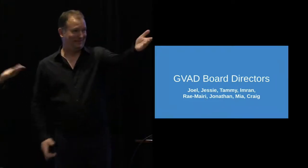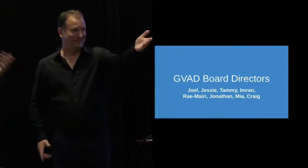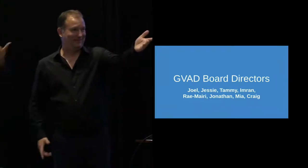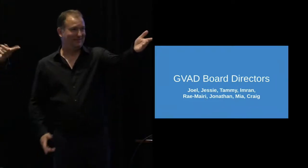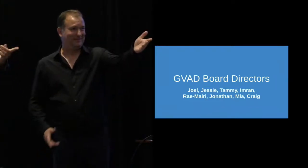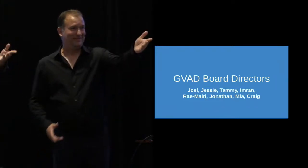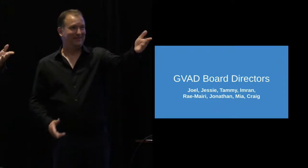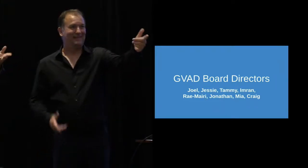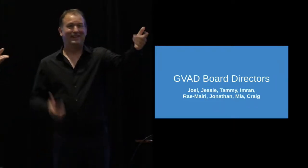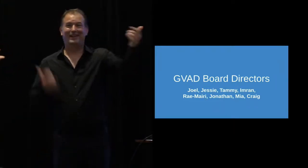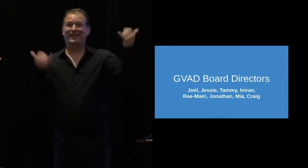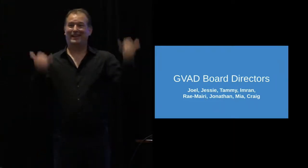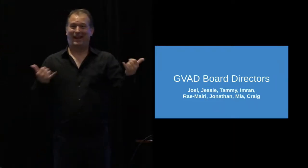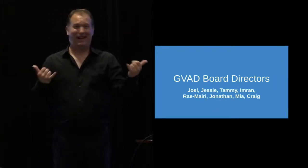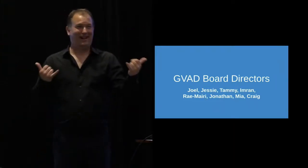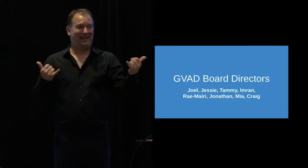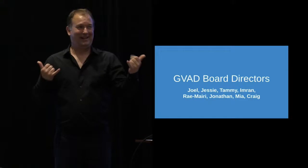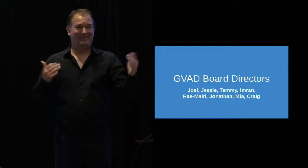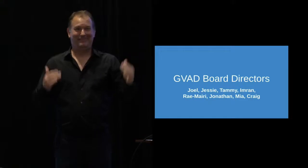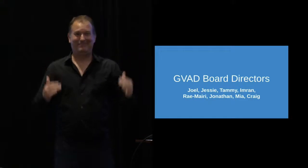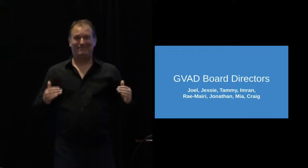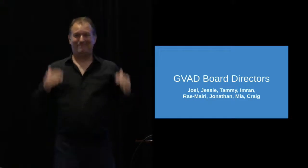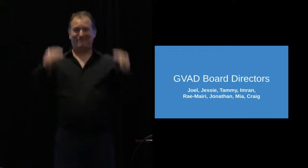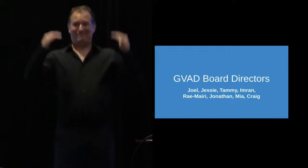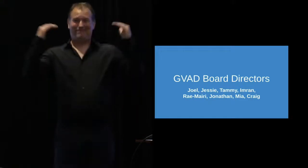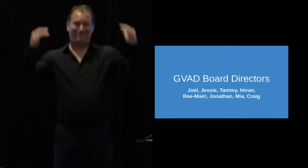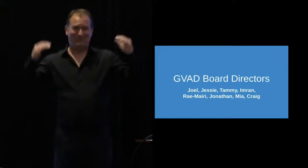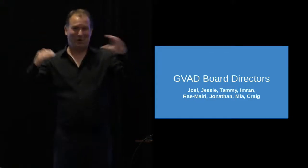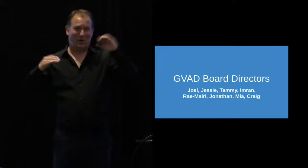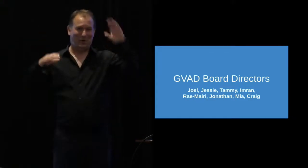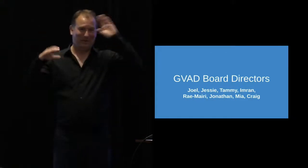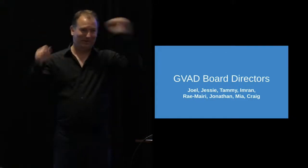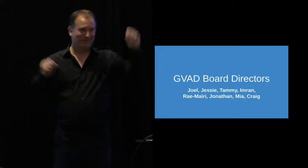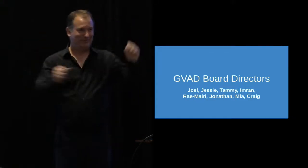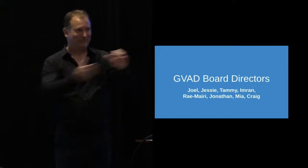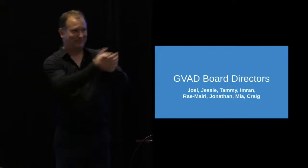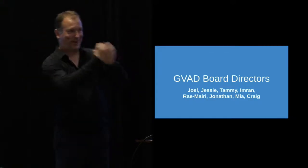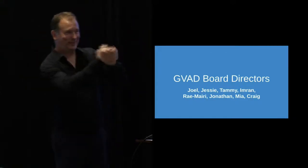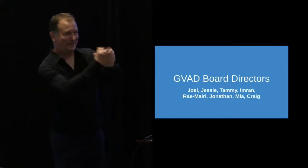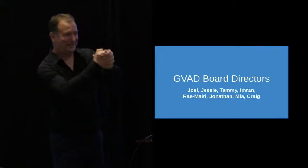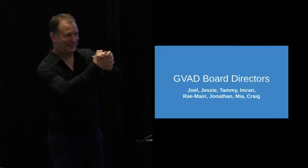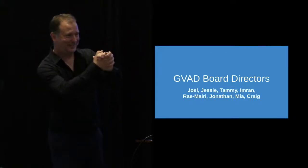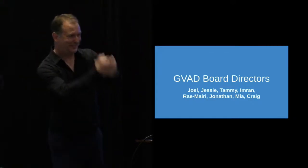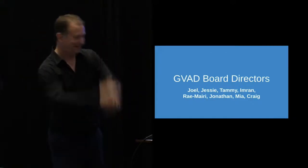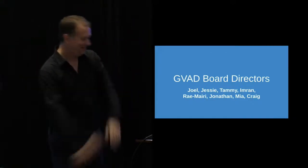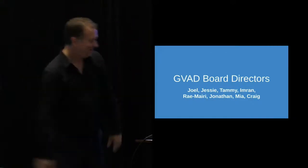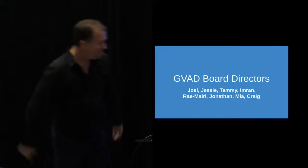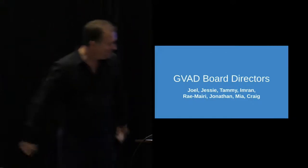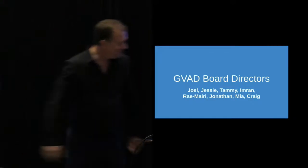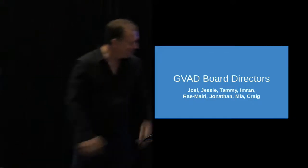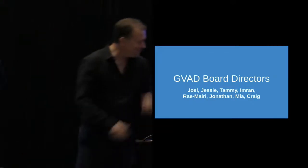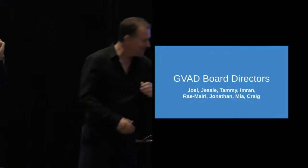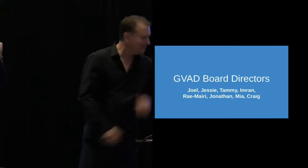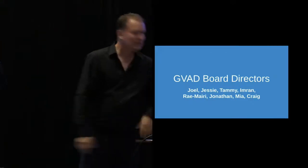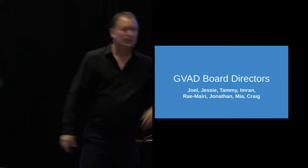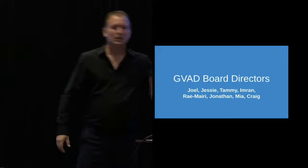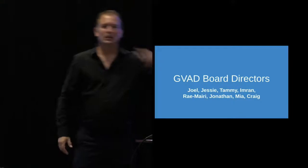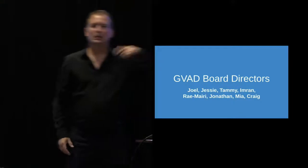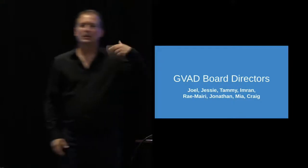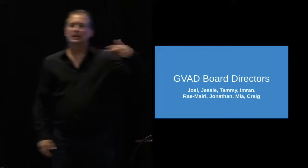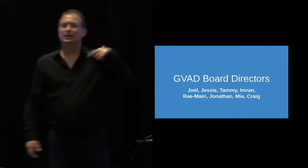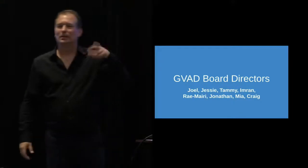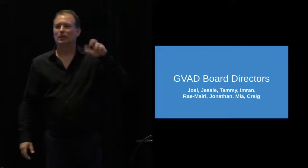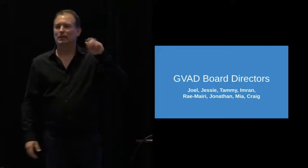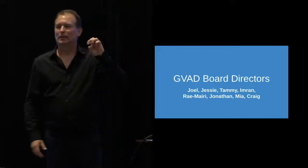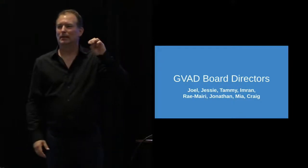met already, was on the board and is now moved up to a co-president position. So our congratulations to